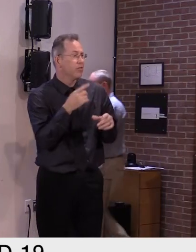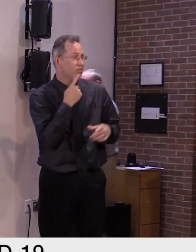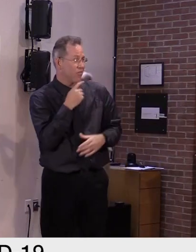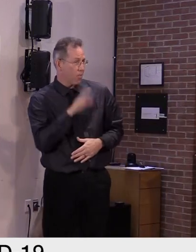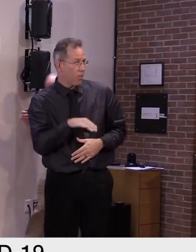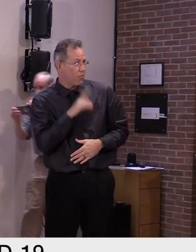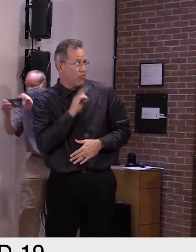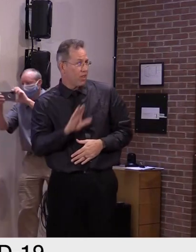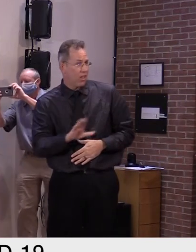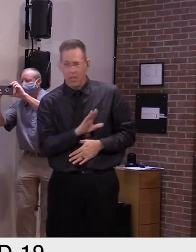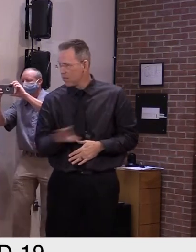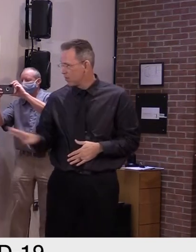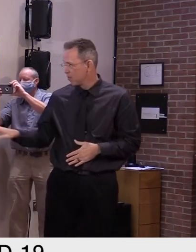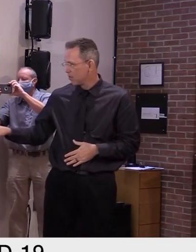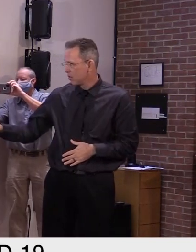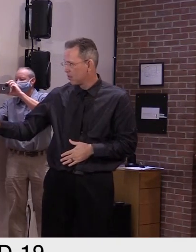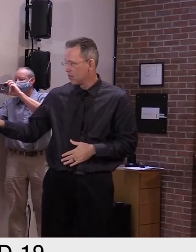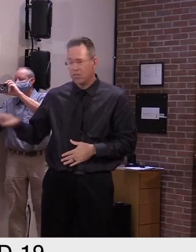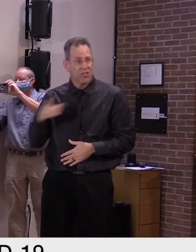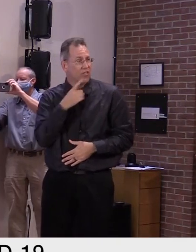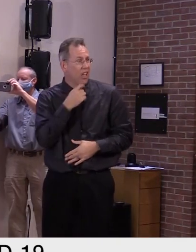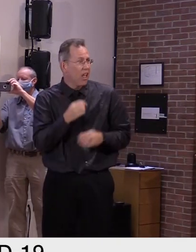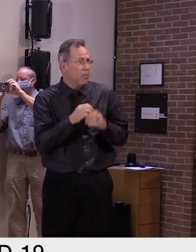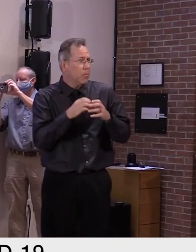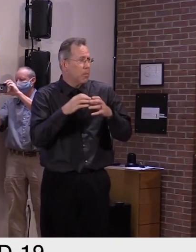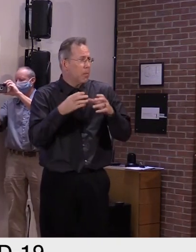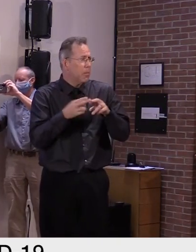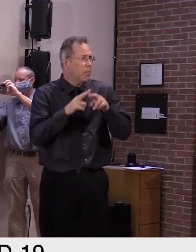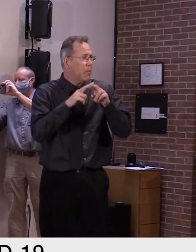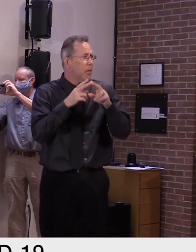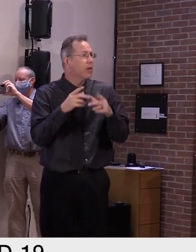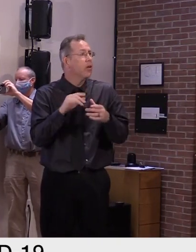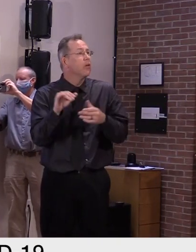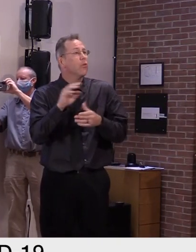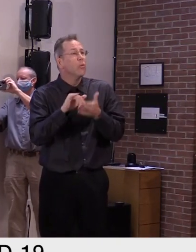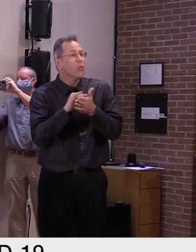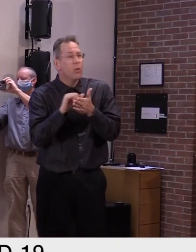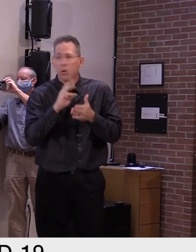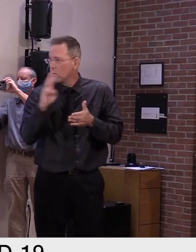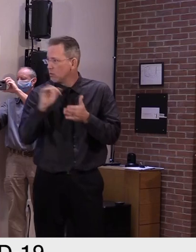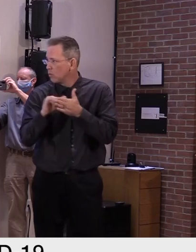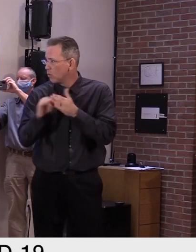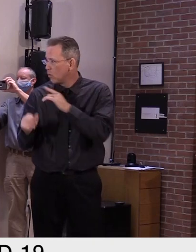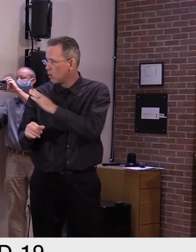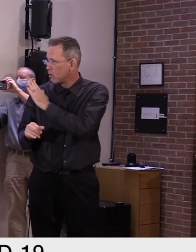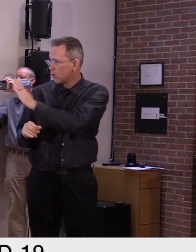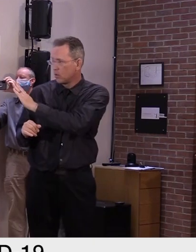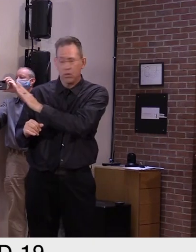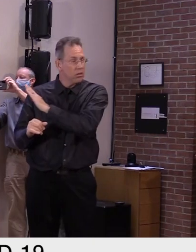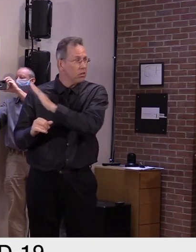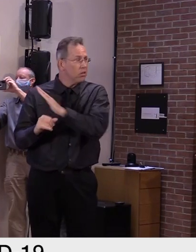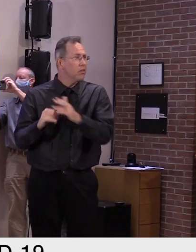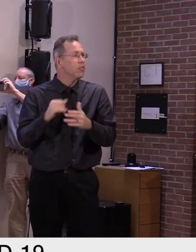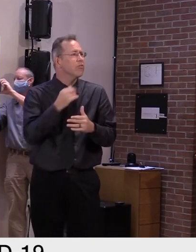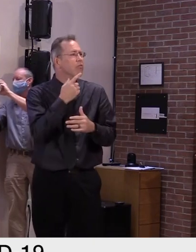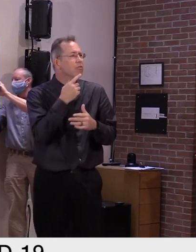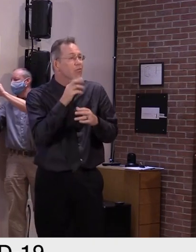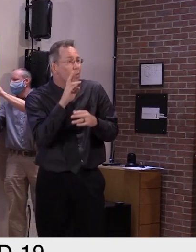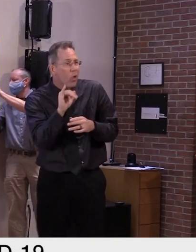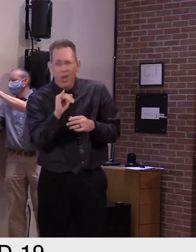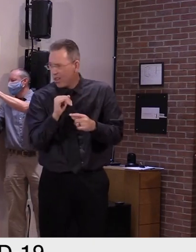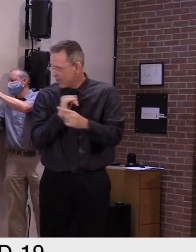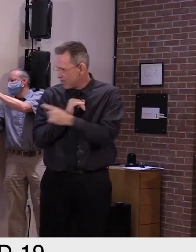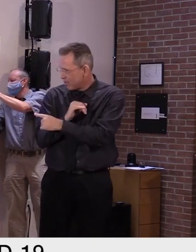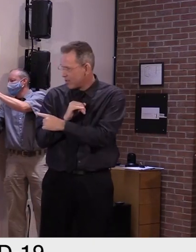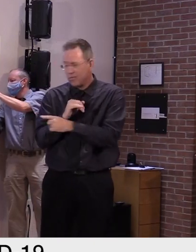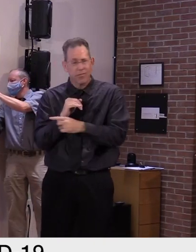capital area in New York as well, the New York metro area, Connecticut, Rhode Island, up into Boston,